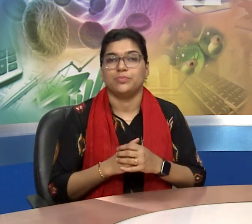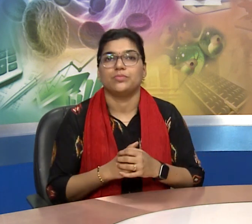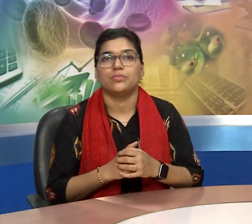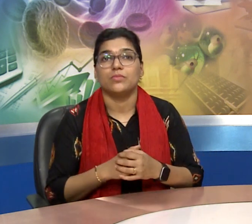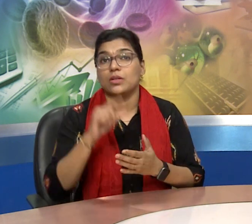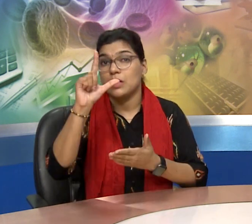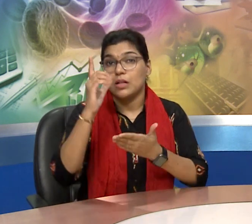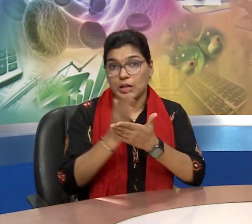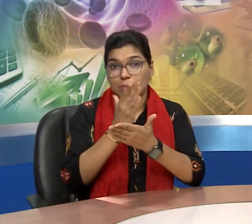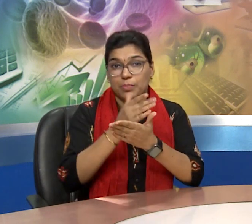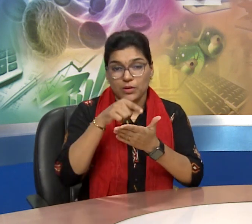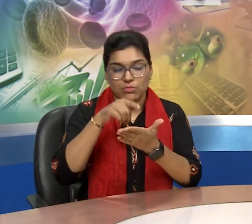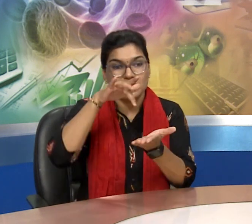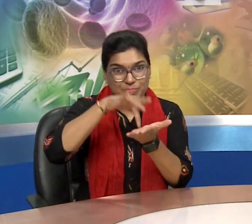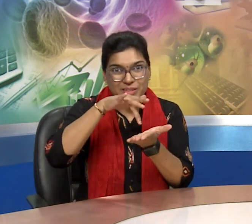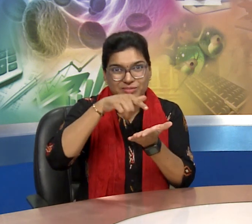Now this is the third role of the library,